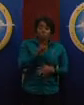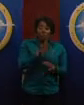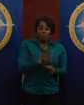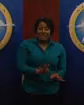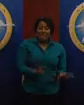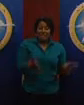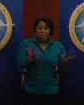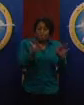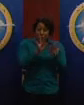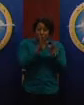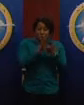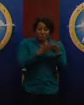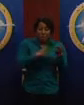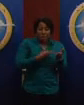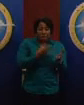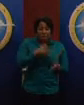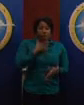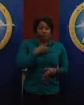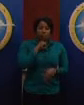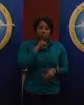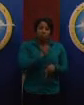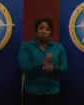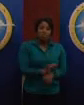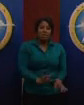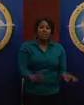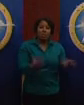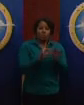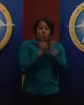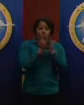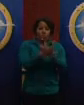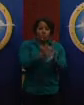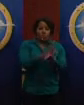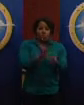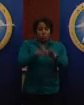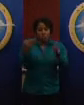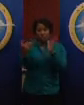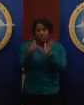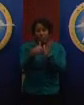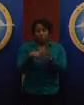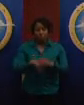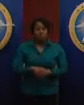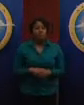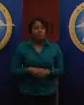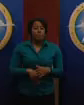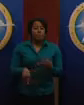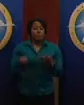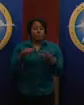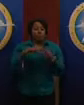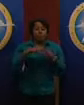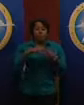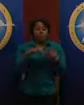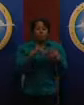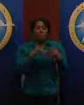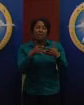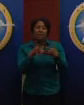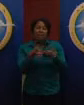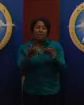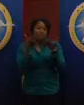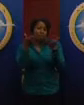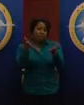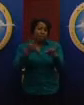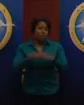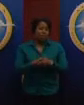that we believe is absolutely essential to the reopening of school. And then there are guidance recommendations. And the